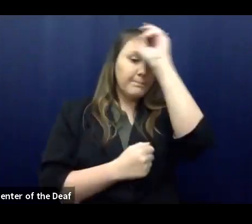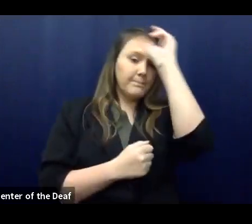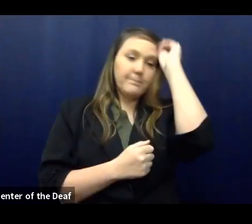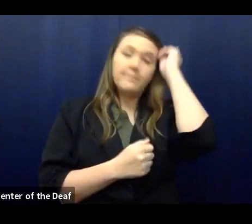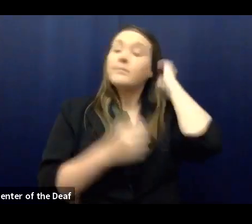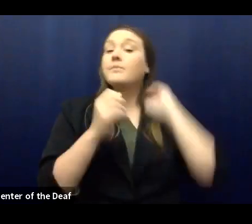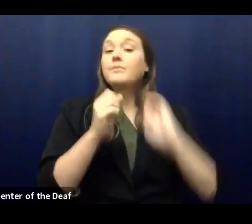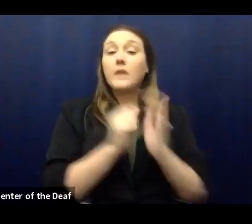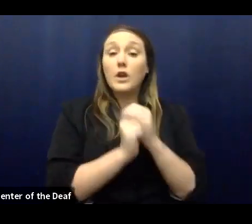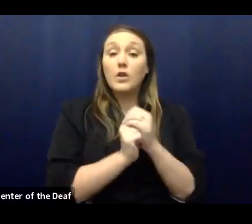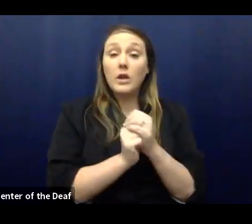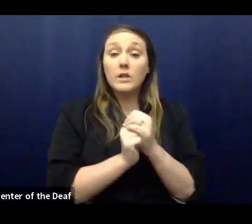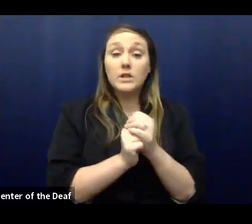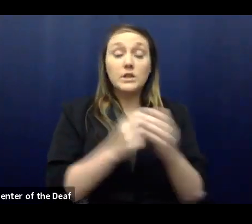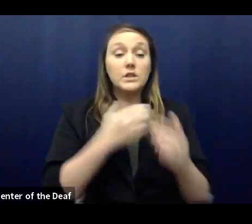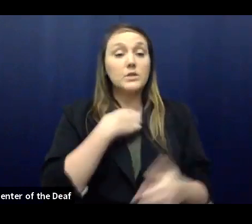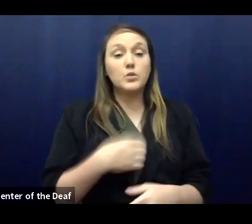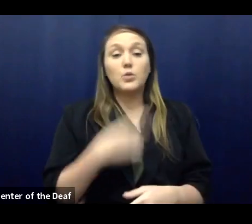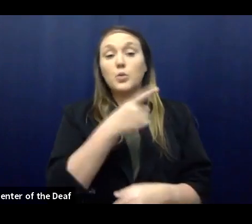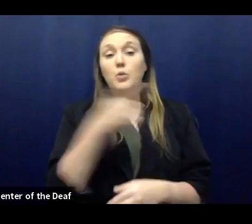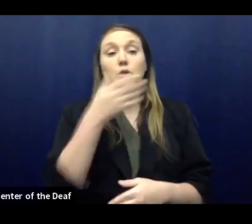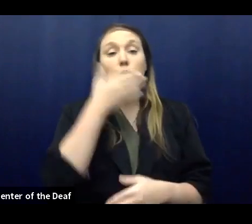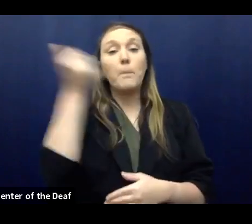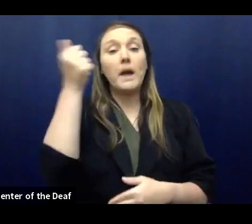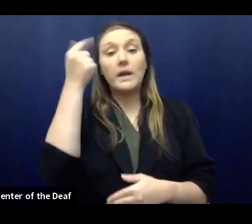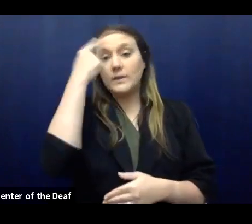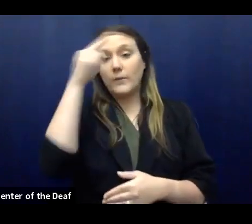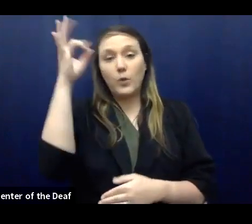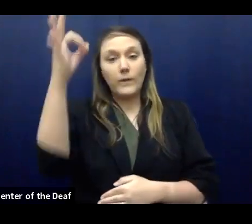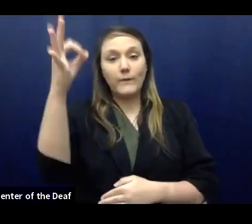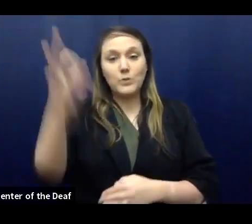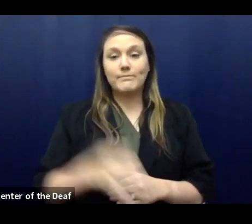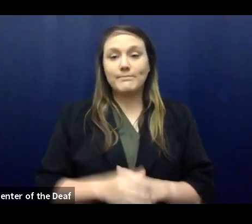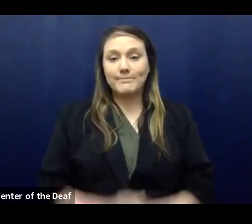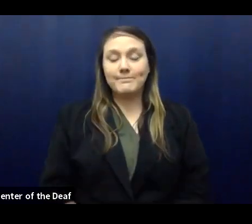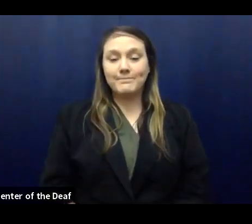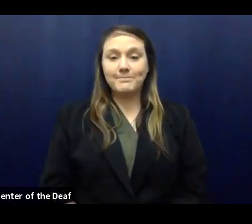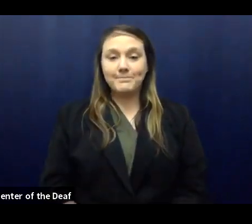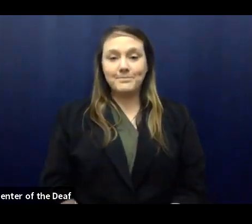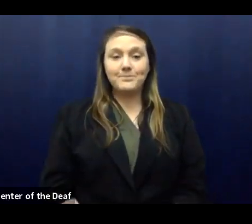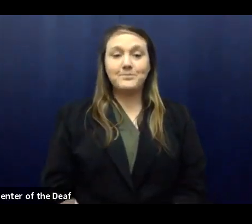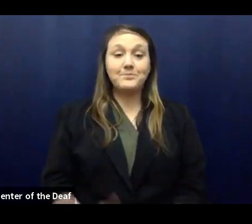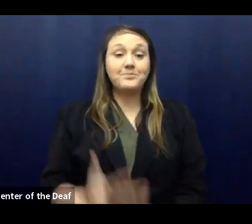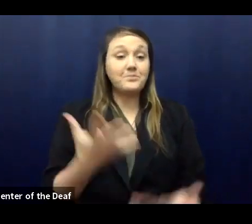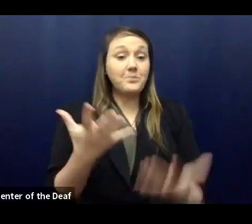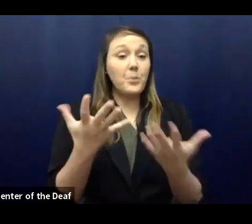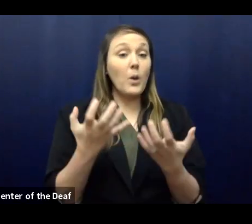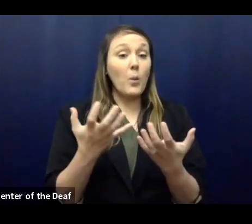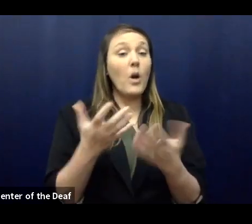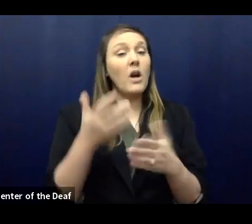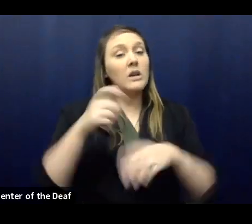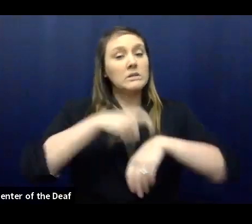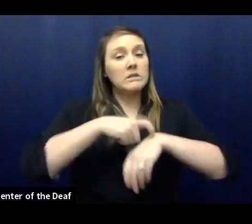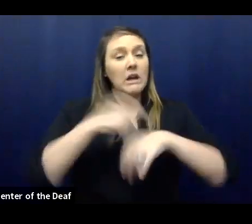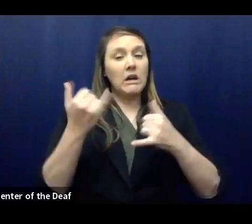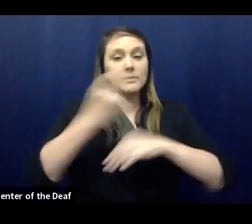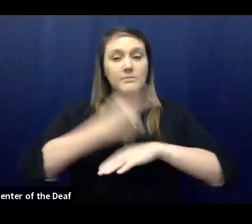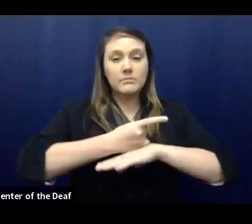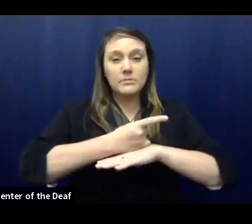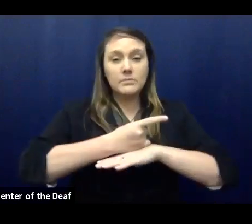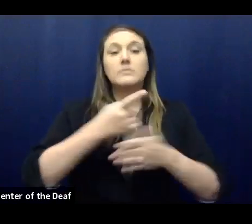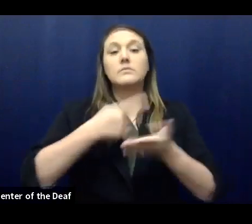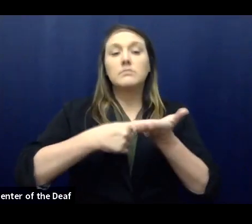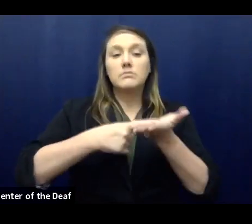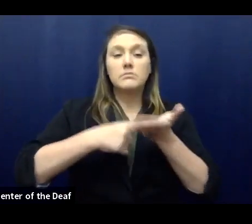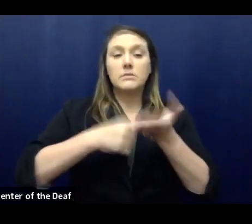Congratulations, and we wish you the best in your future endeavors. We'd like to spend some time today talking about the importance of wearing a